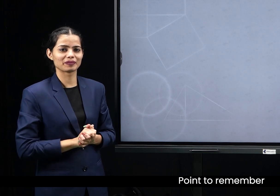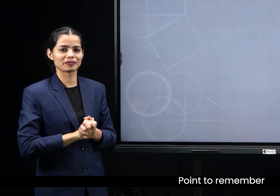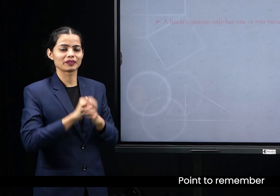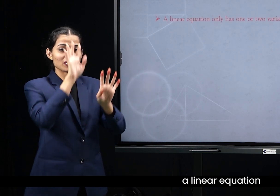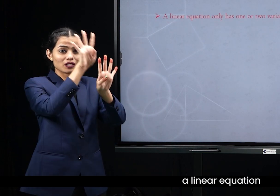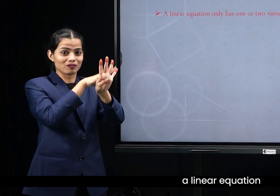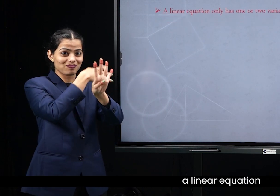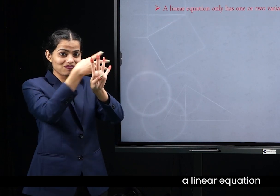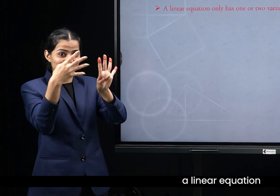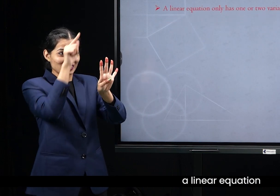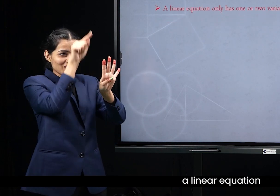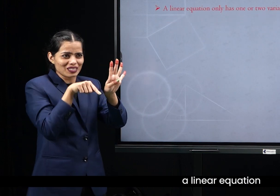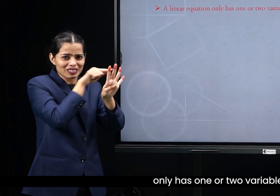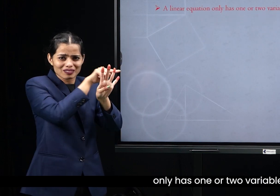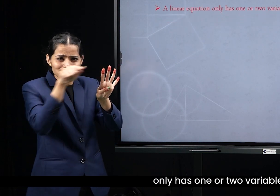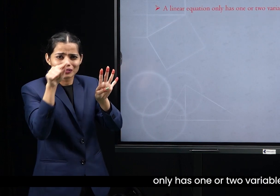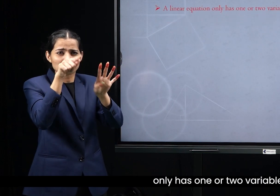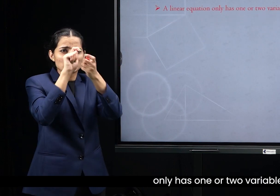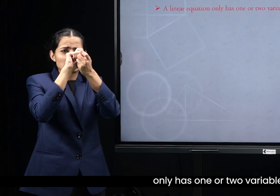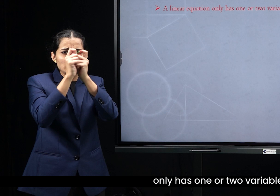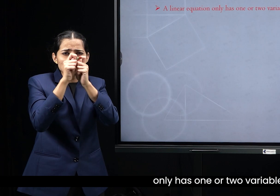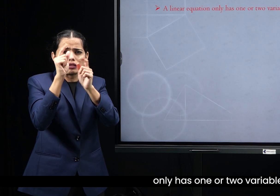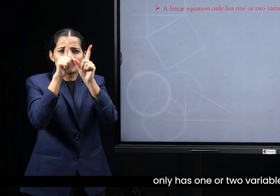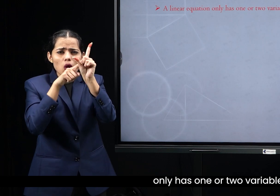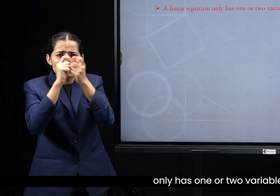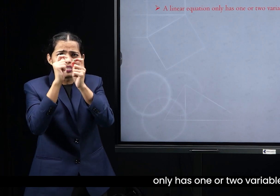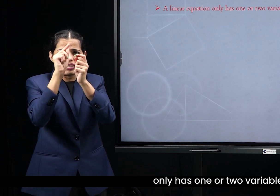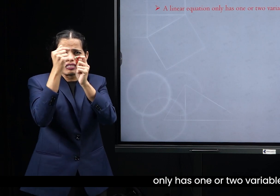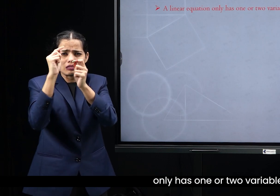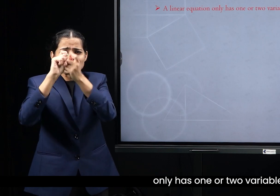A linear equation only has one or two variables.